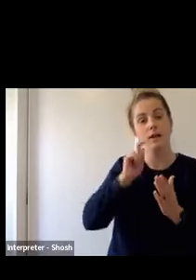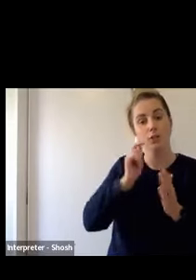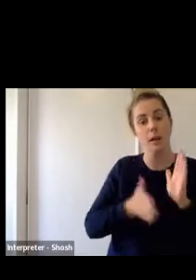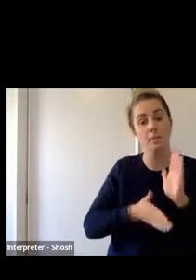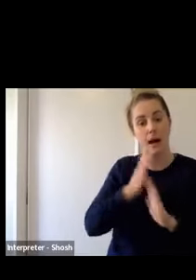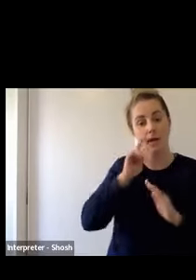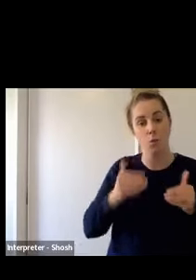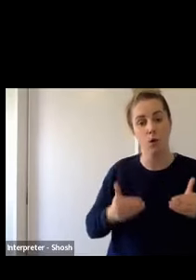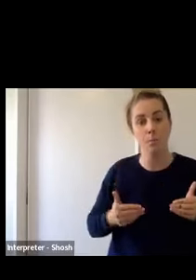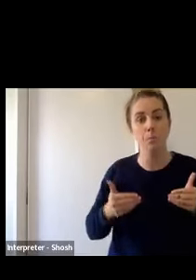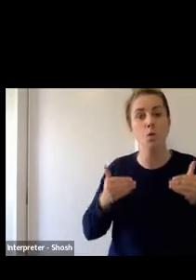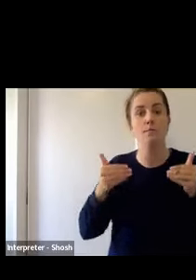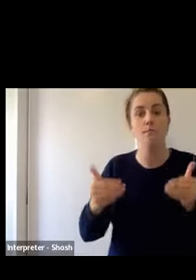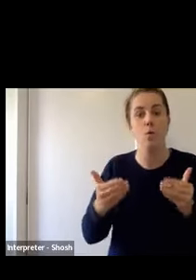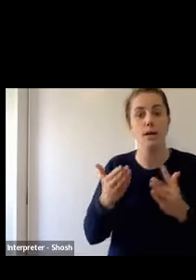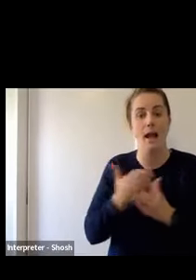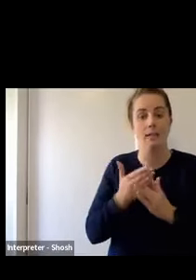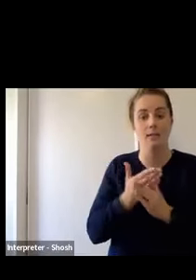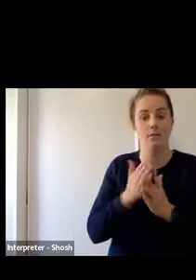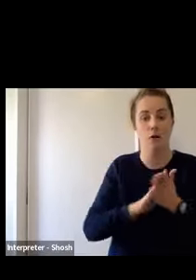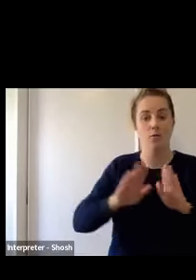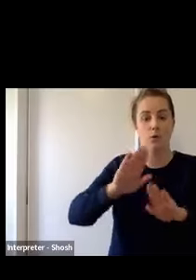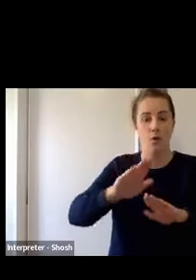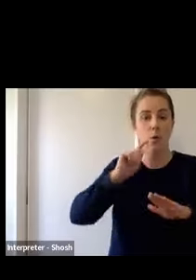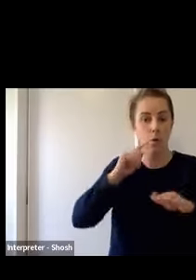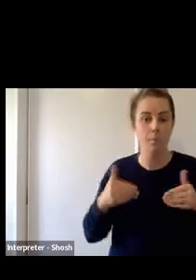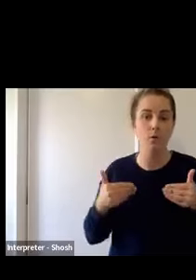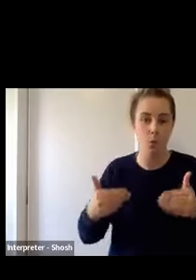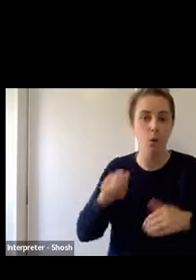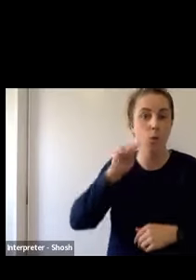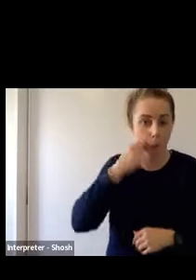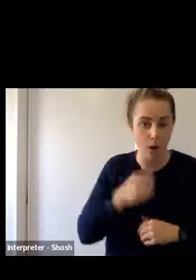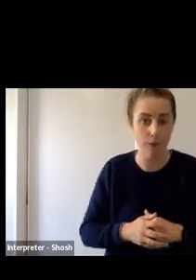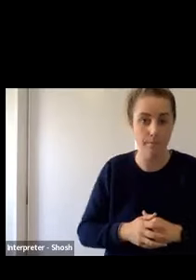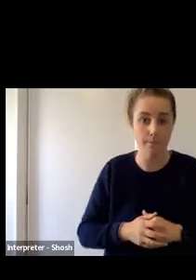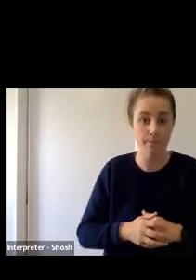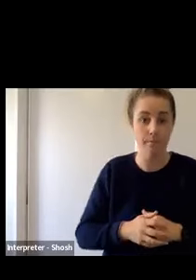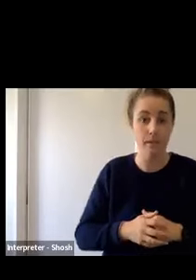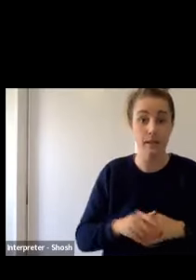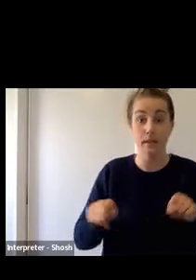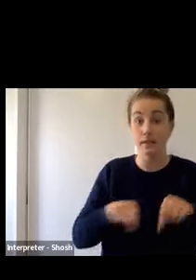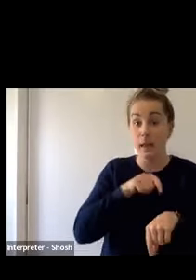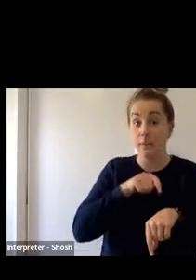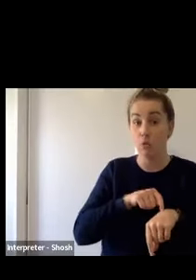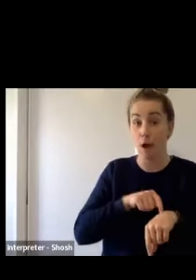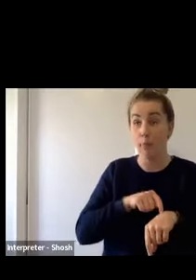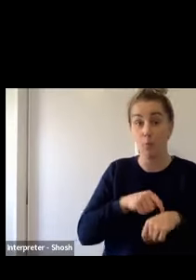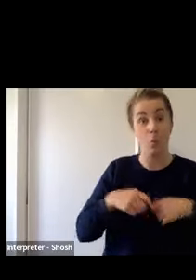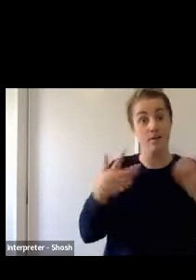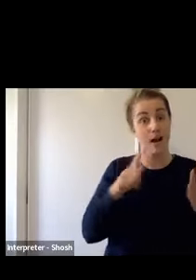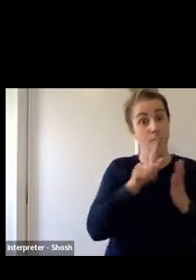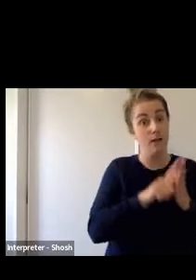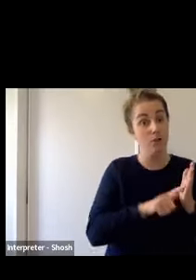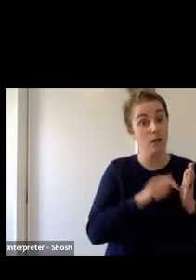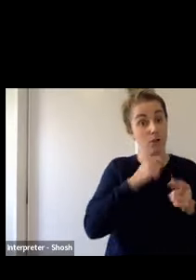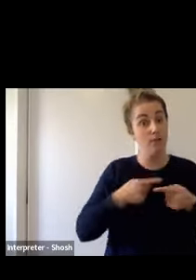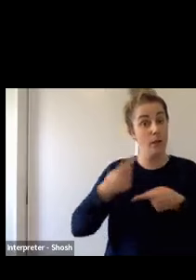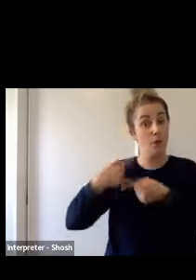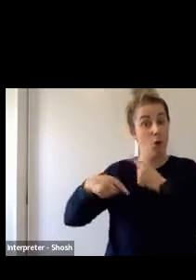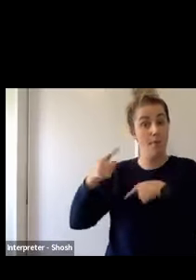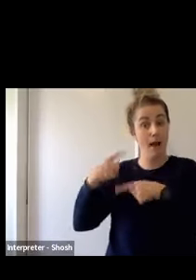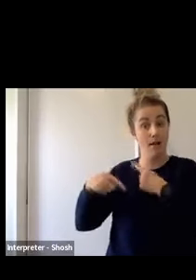will move the accessibility of Aotearoa forward. Conversely, the absence of the legislation, if we go back to the